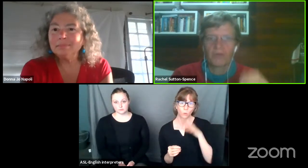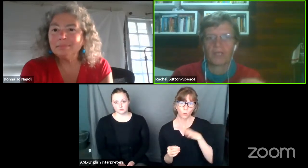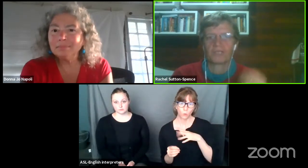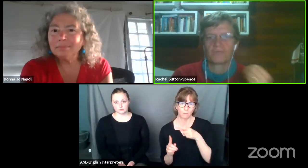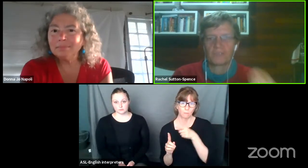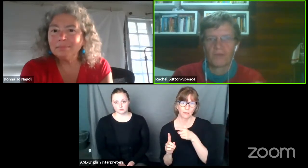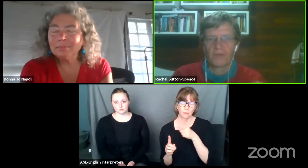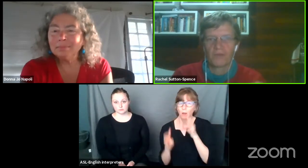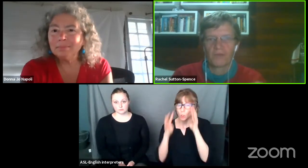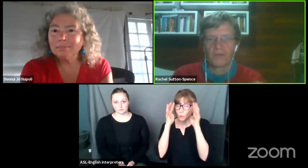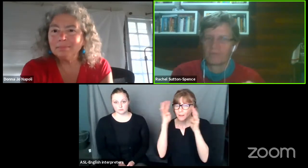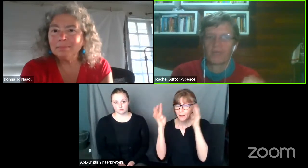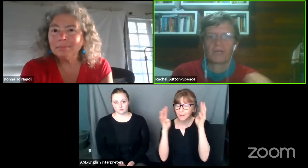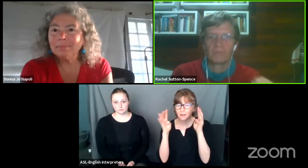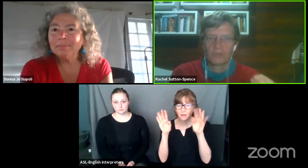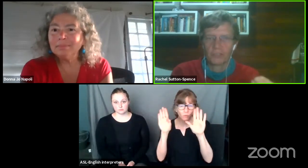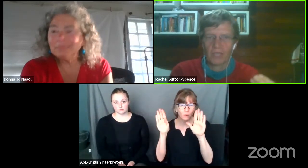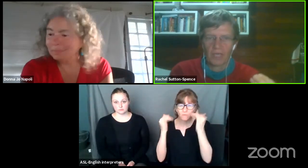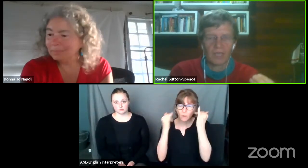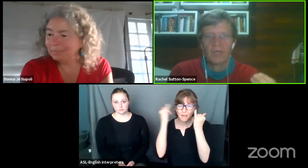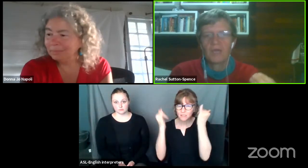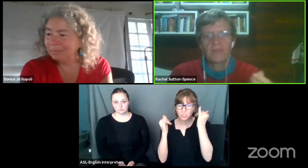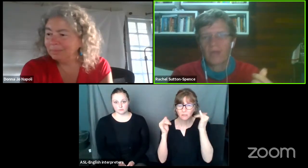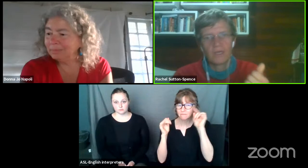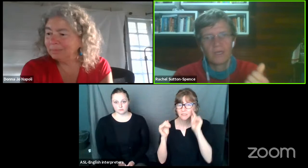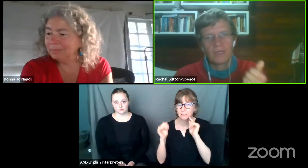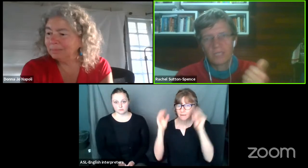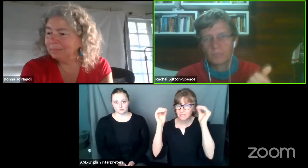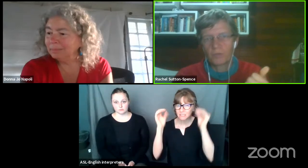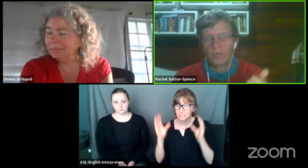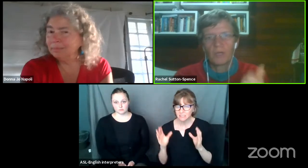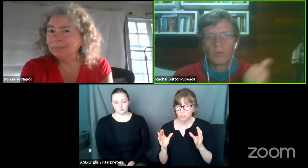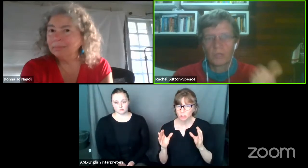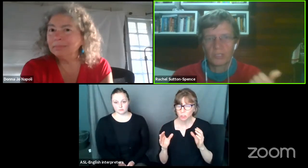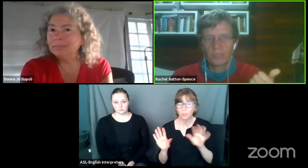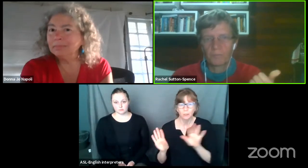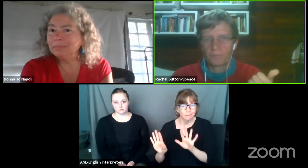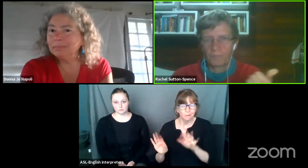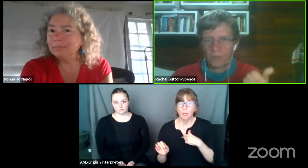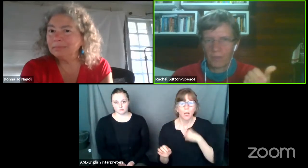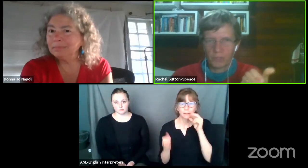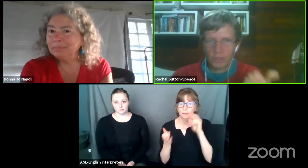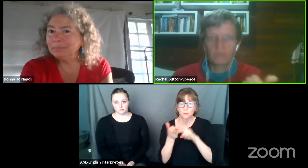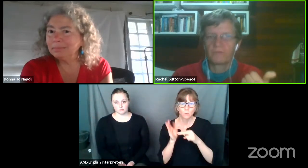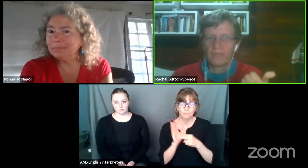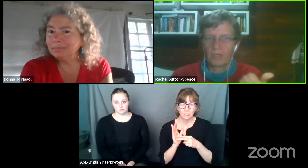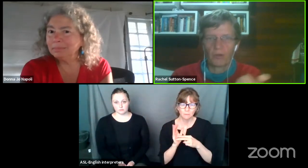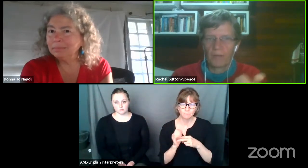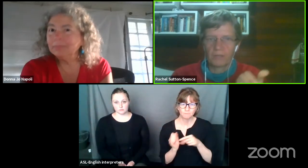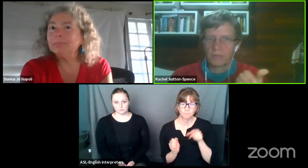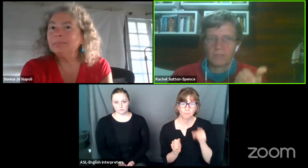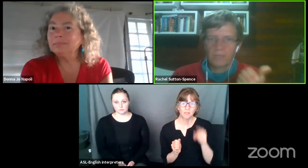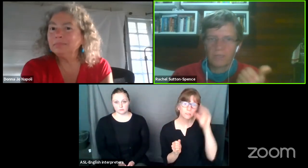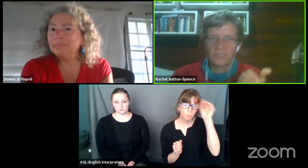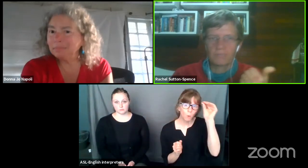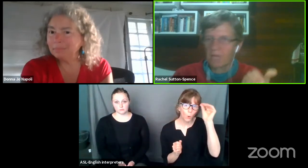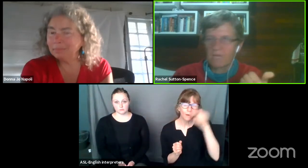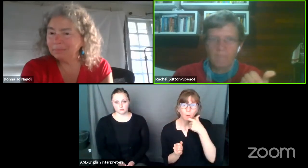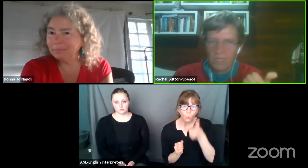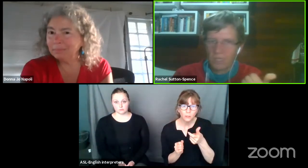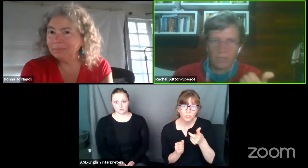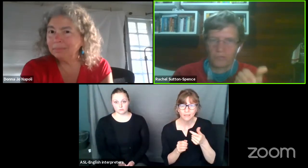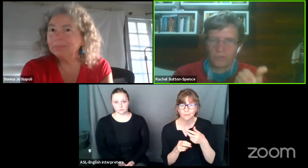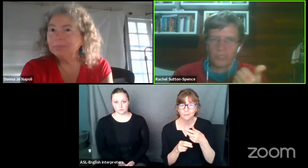very creative, she's very imaginative. And I'm not saying that this boy watching a short video about a deaf,